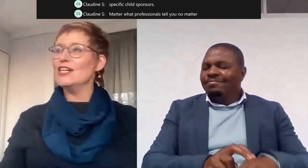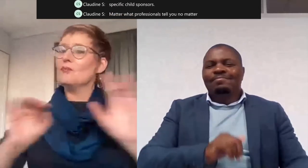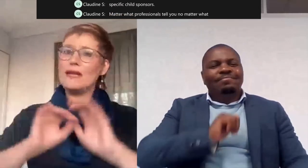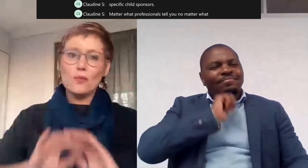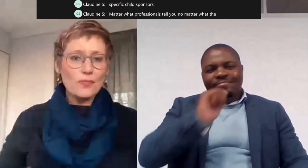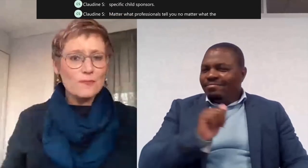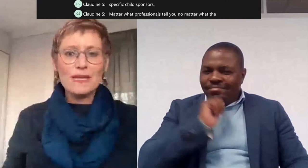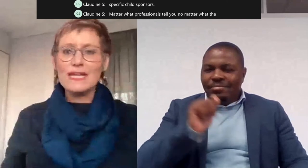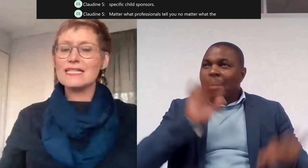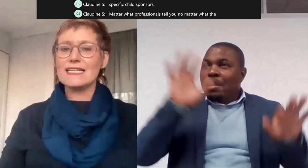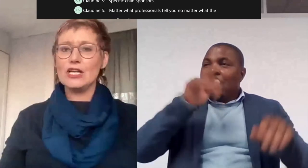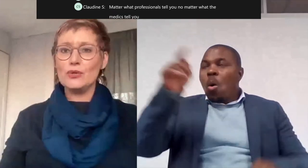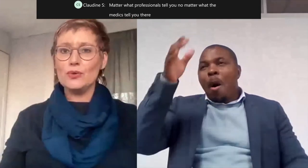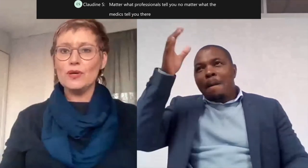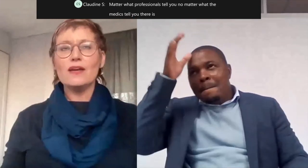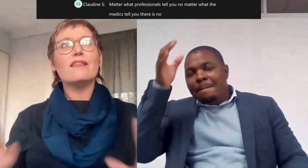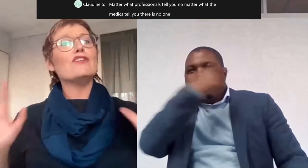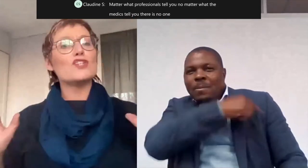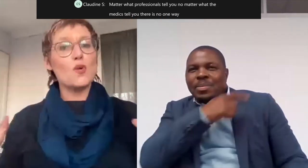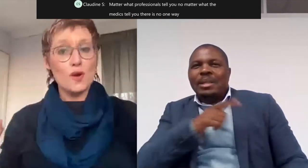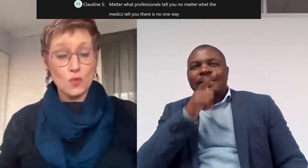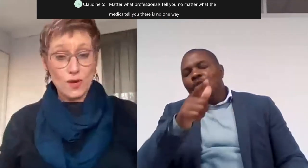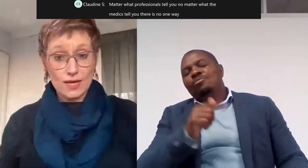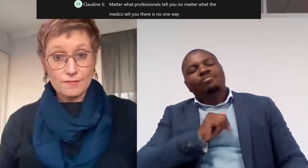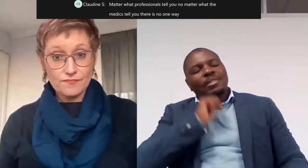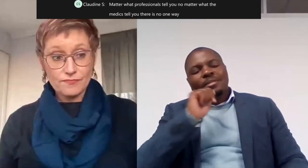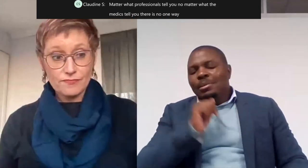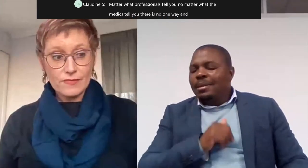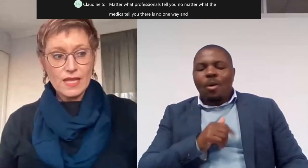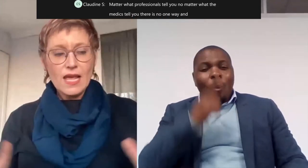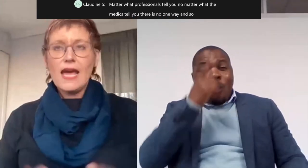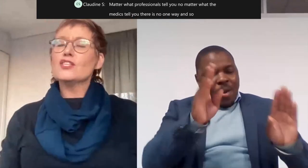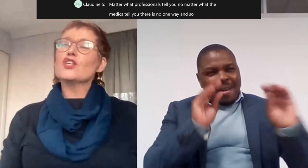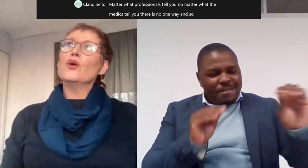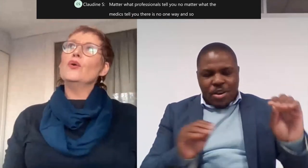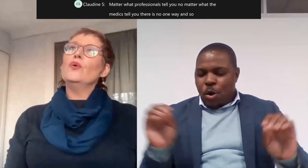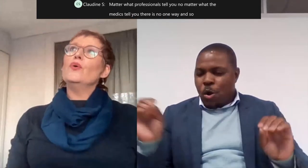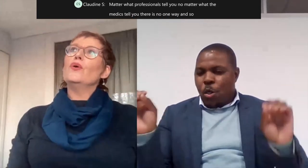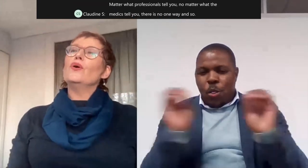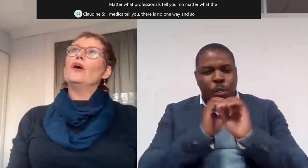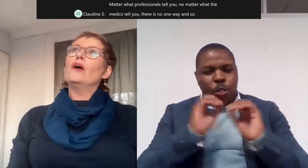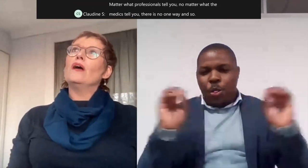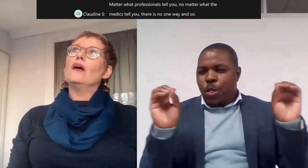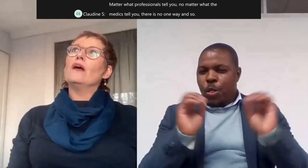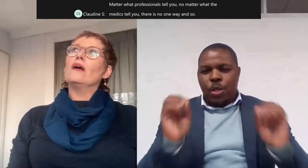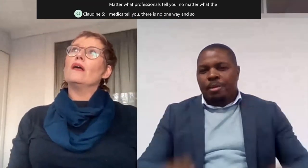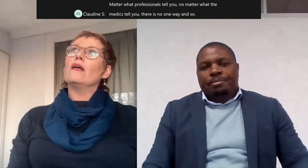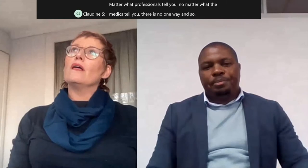professionals tell you, no matter what the medics tell you, there is no one way. And so